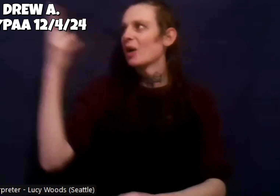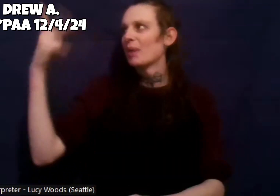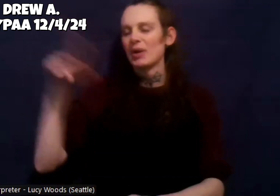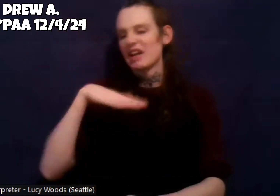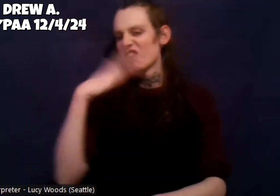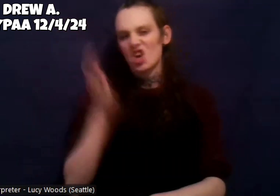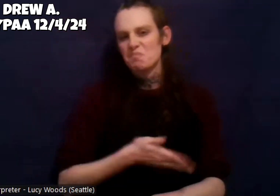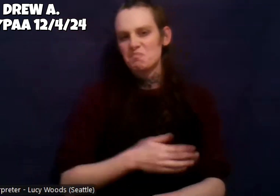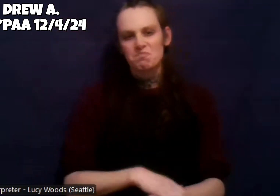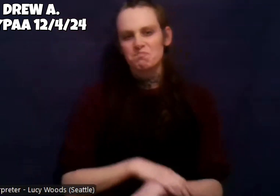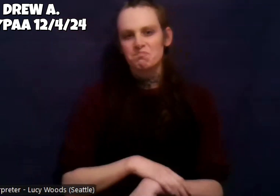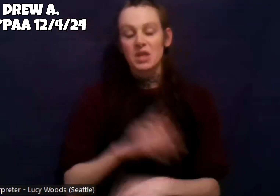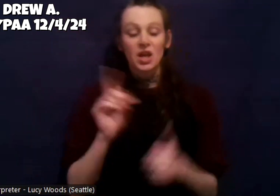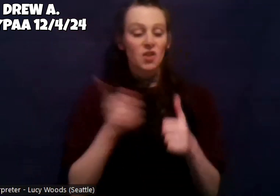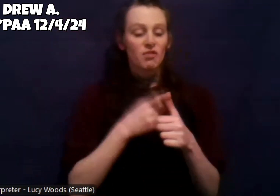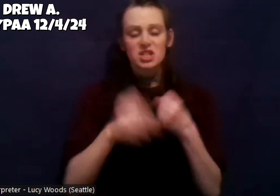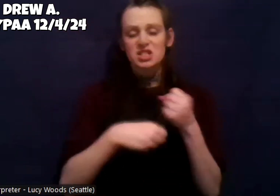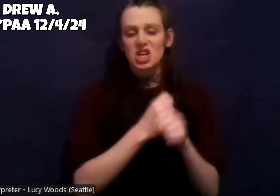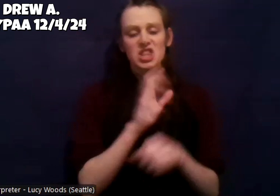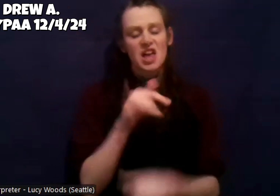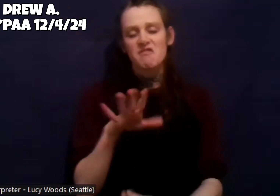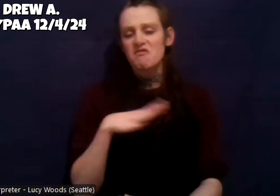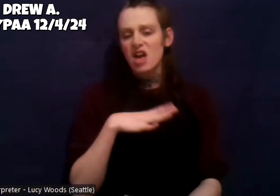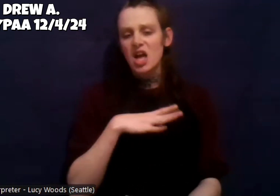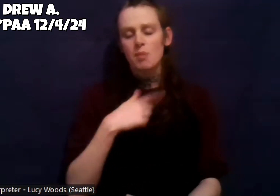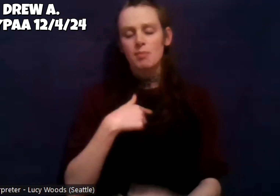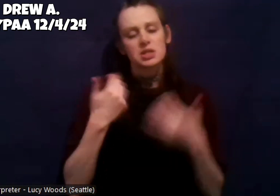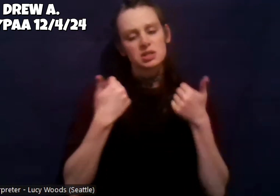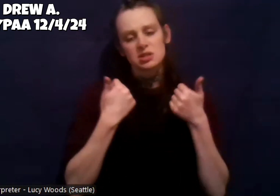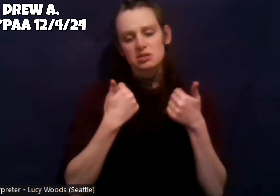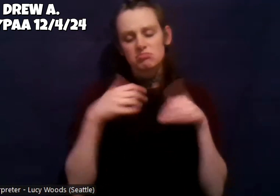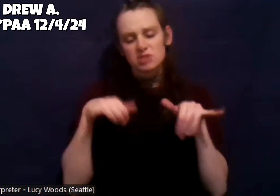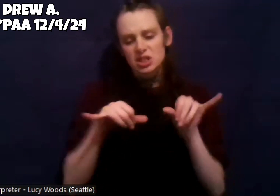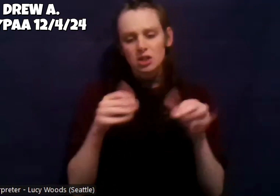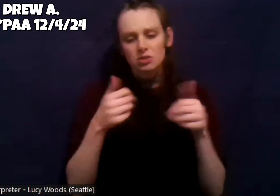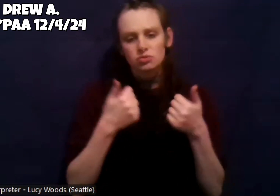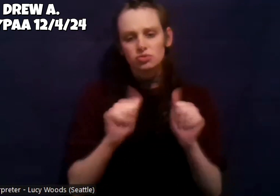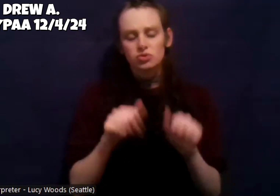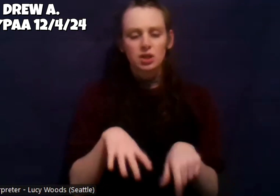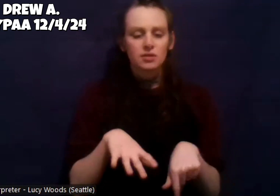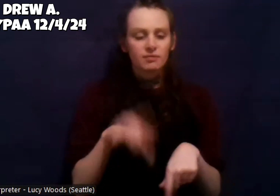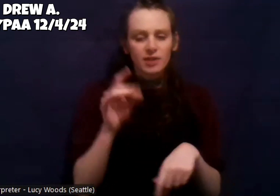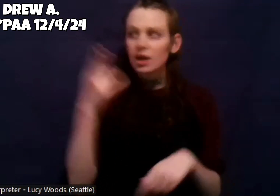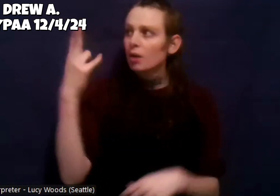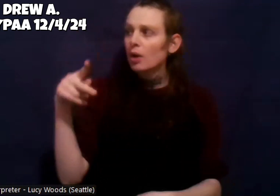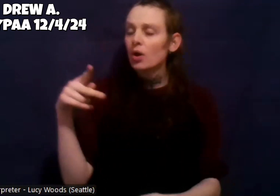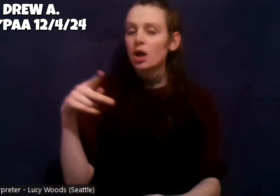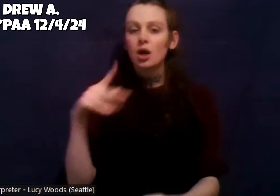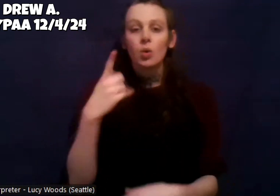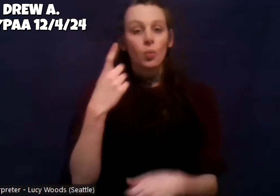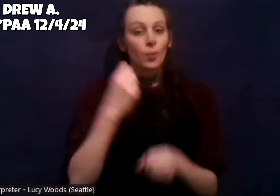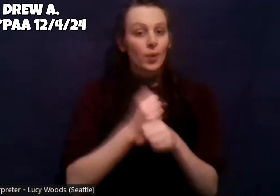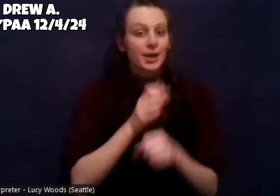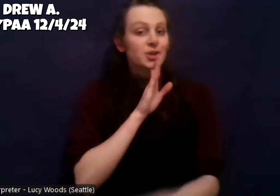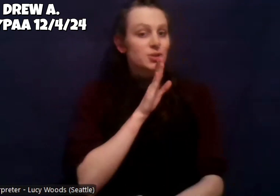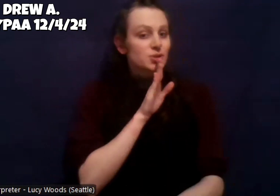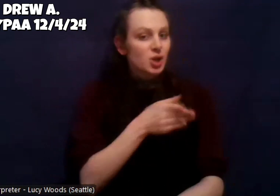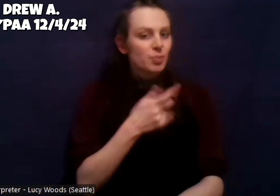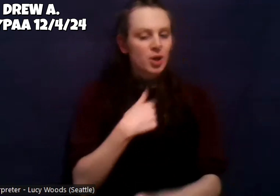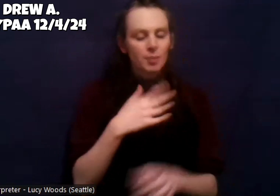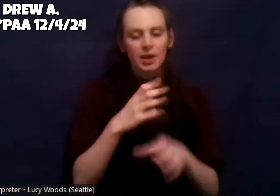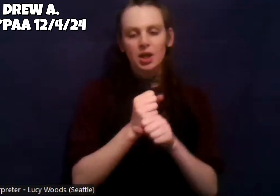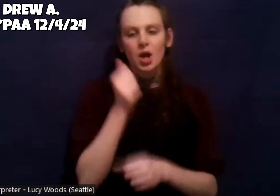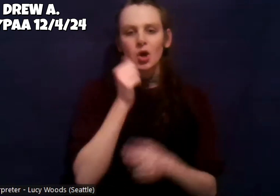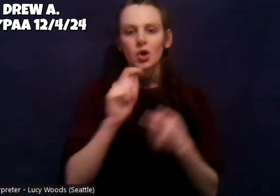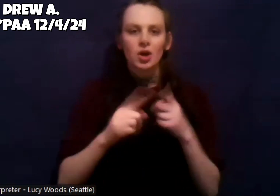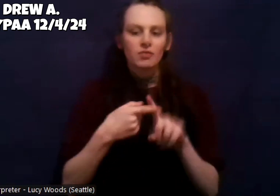for the first year that was fine because I was still trying to find it, but then right when I got a year, I got a girlfriend and I decided that she would